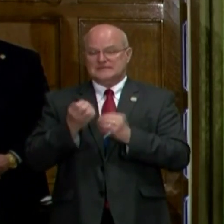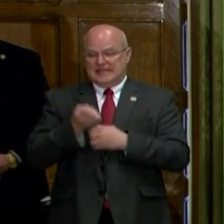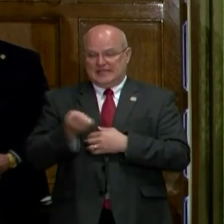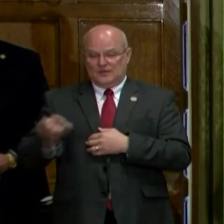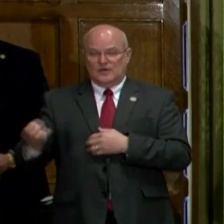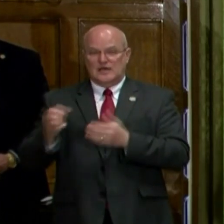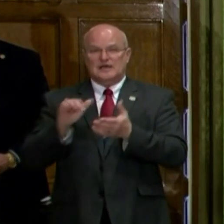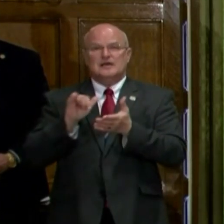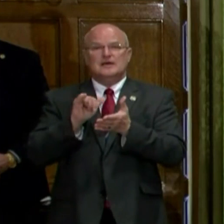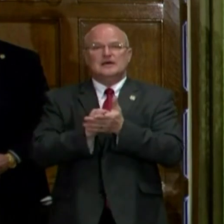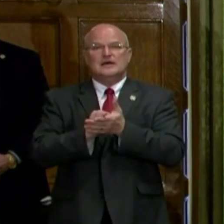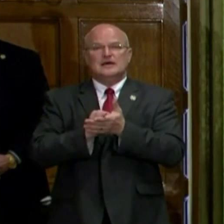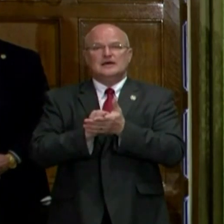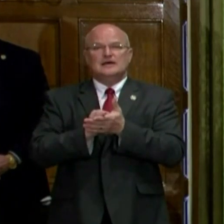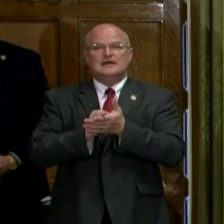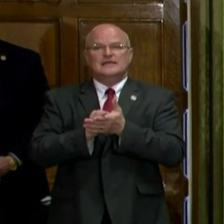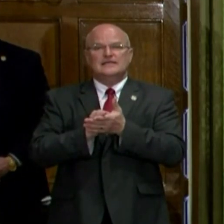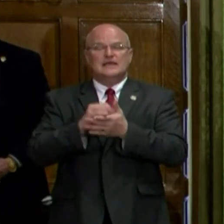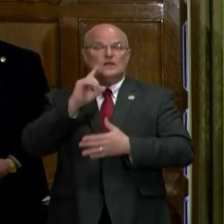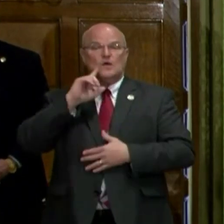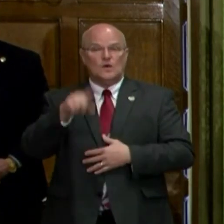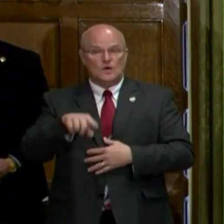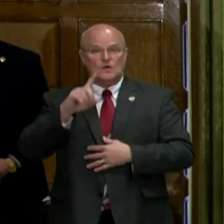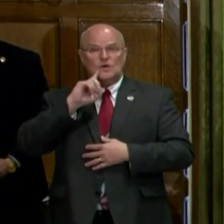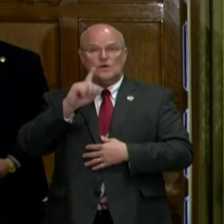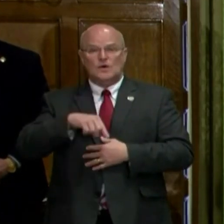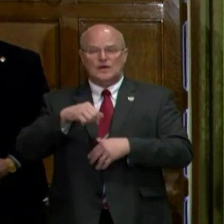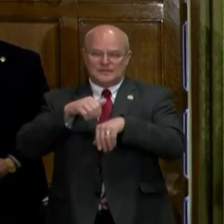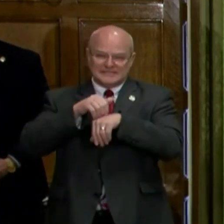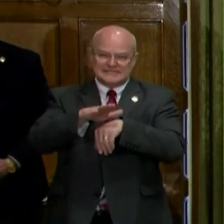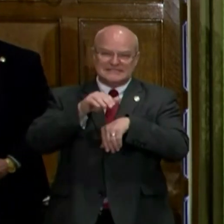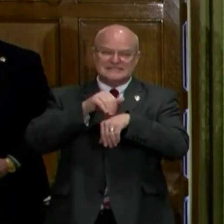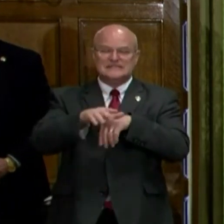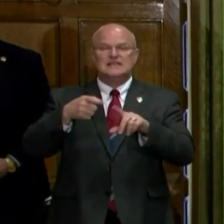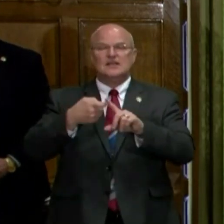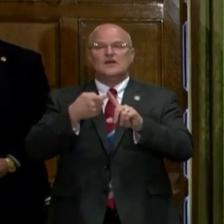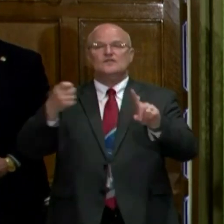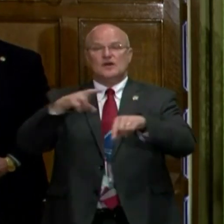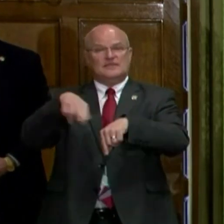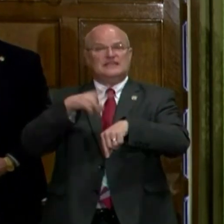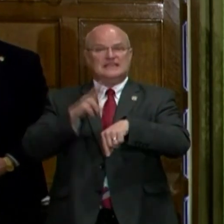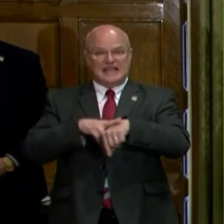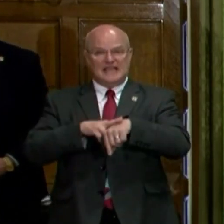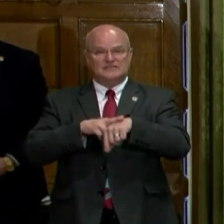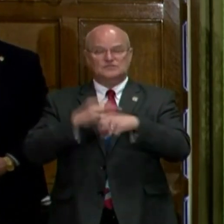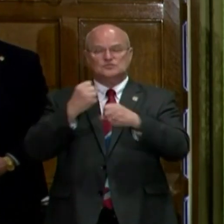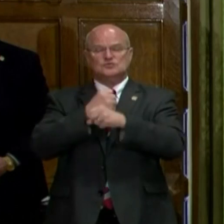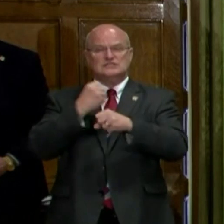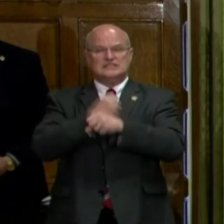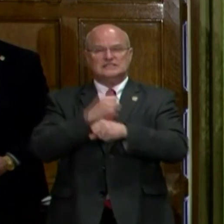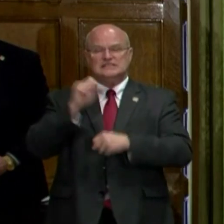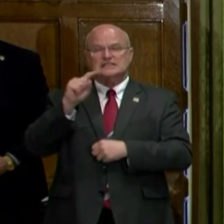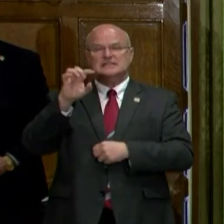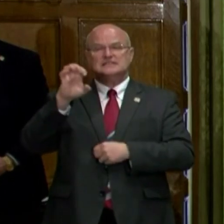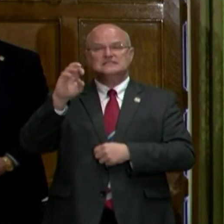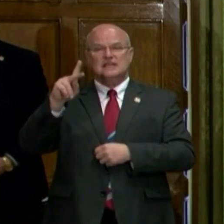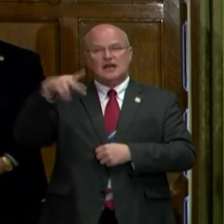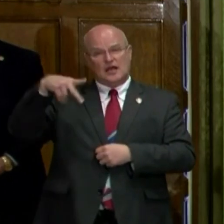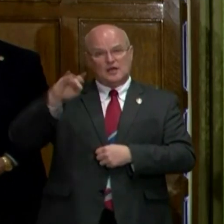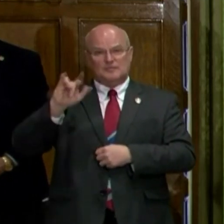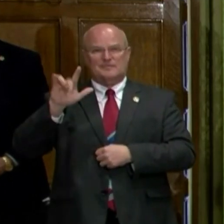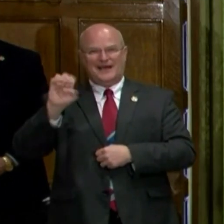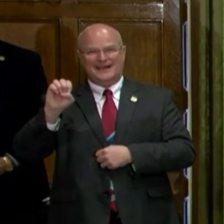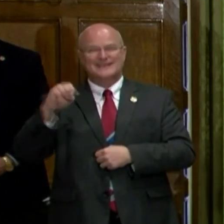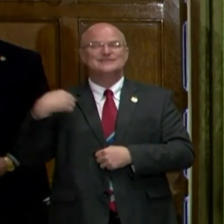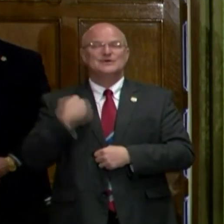equipment that is being ordered and being shipped from the National Strategic Stockpile. So we